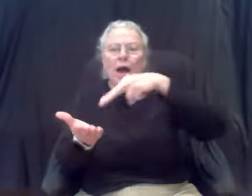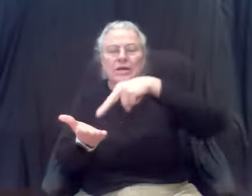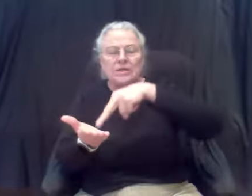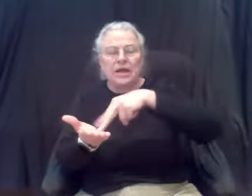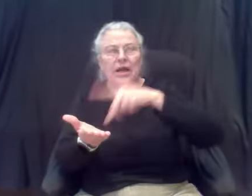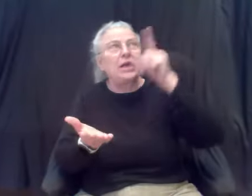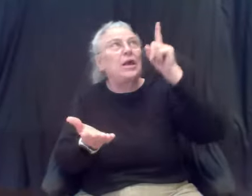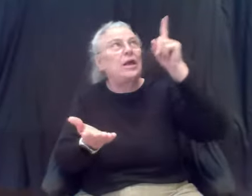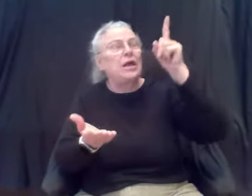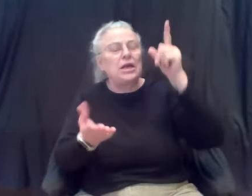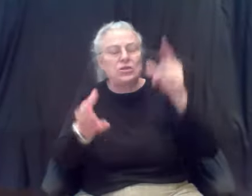Rising, he